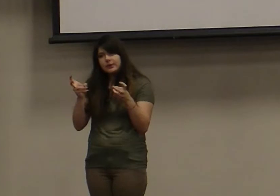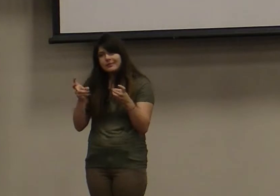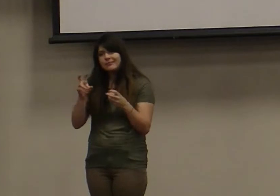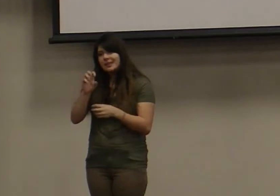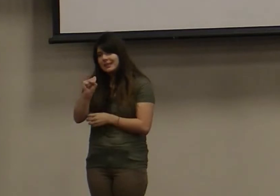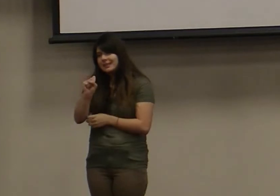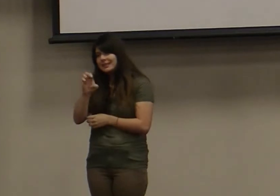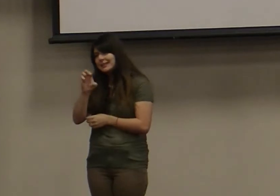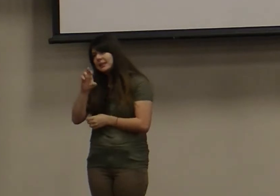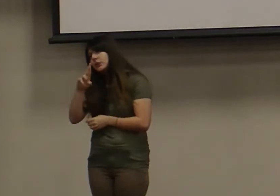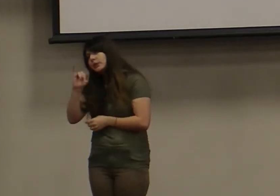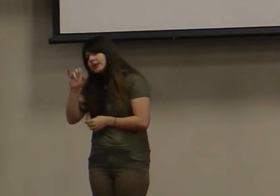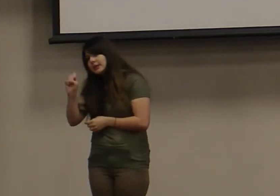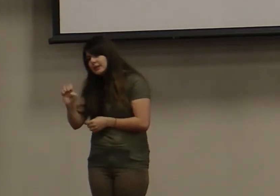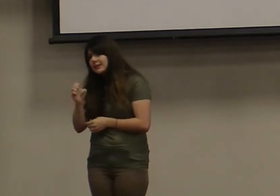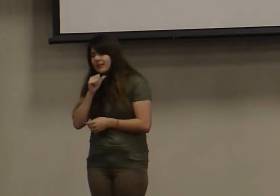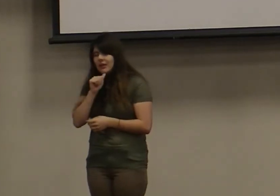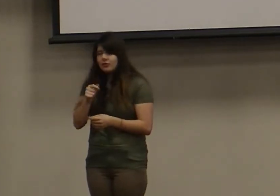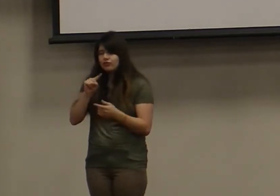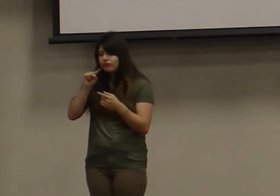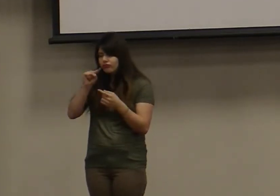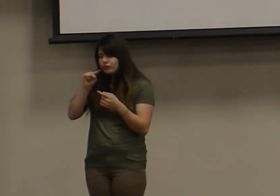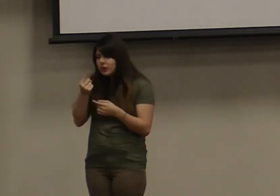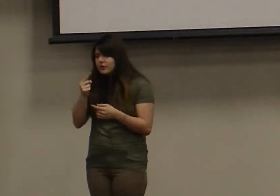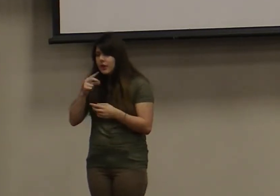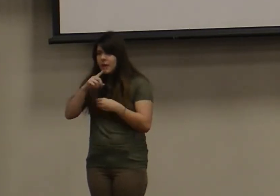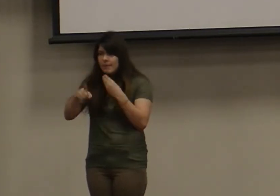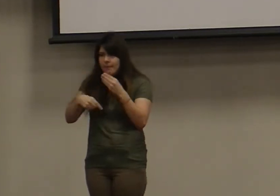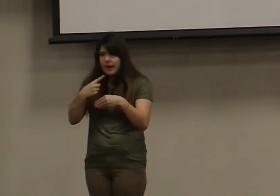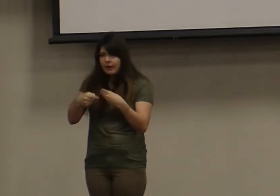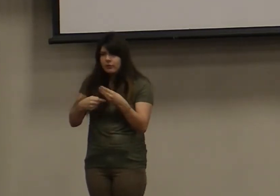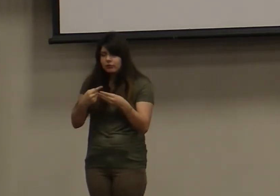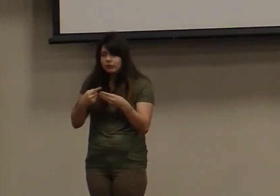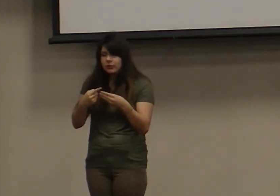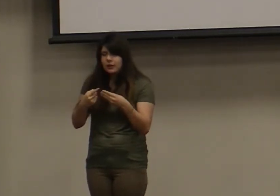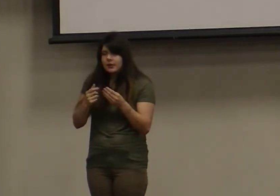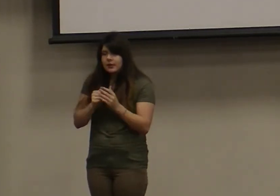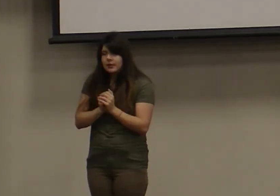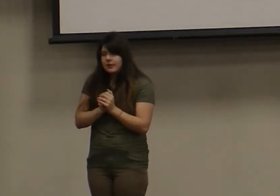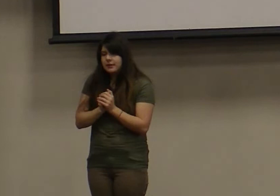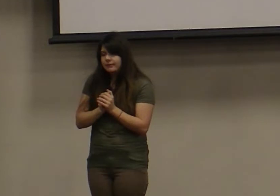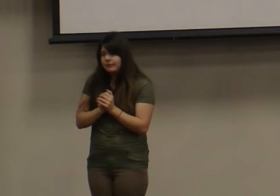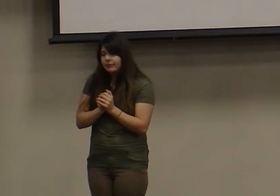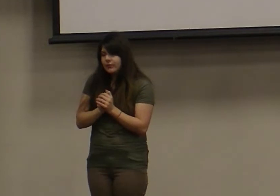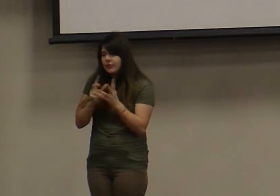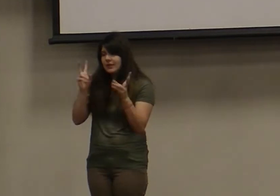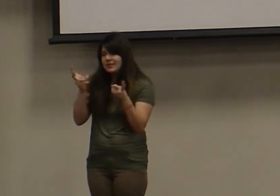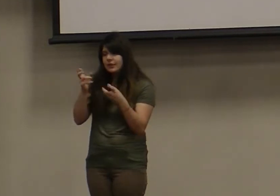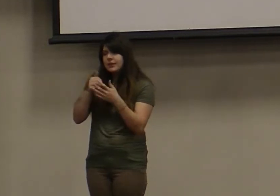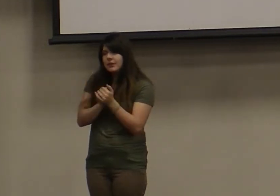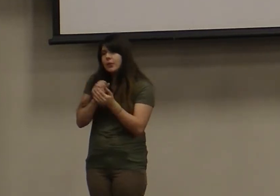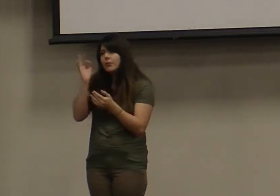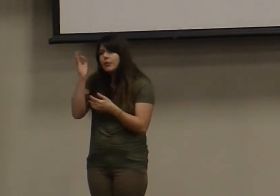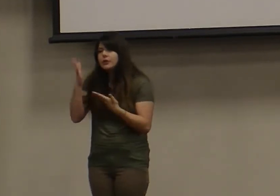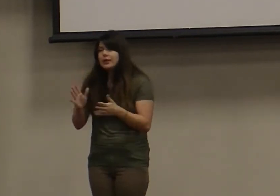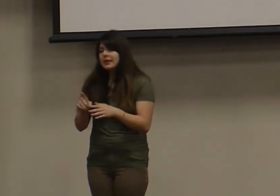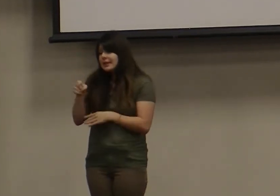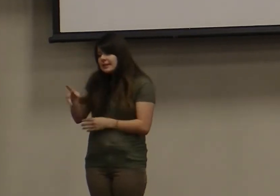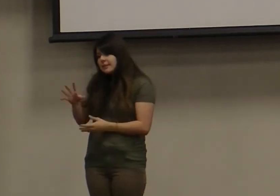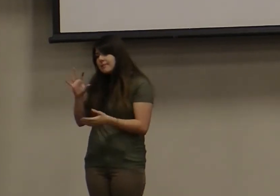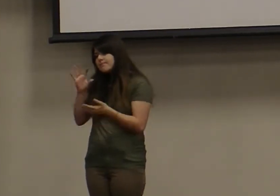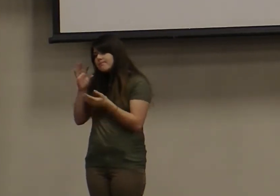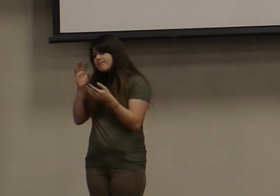been about the duties of the preacher. His responsibilities, his work, his labor in the Lord, his message,